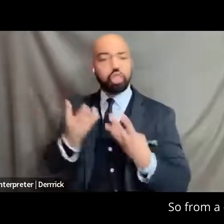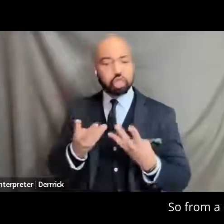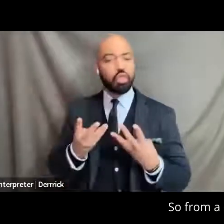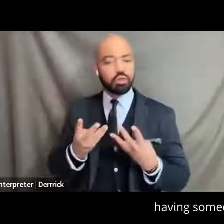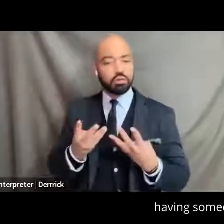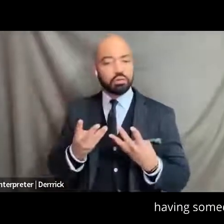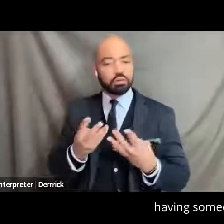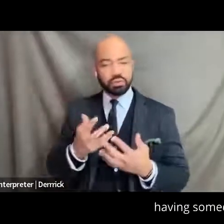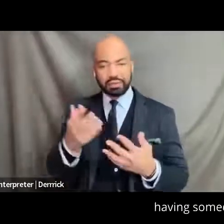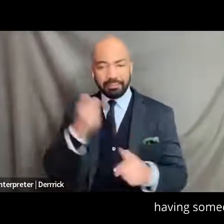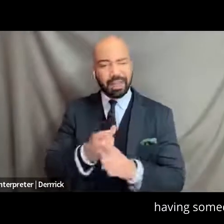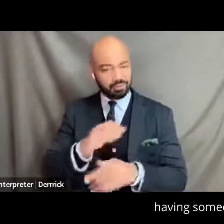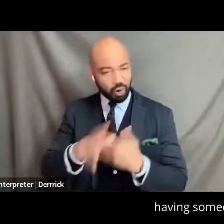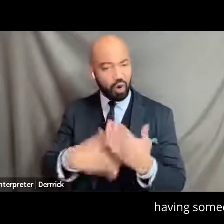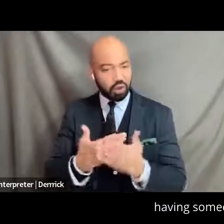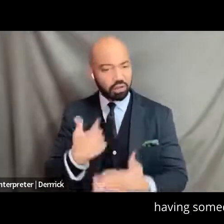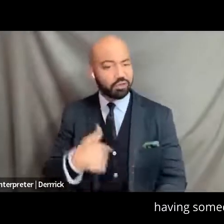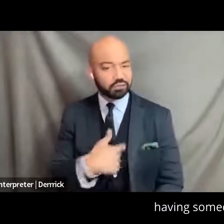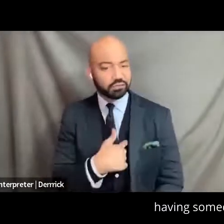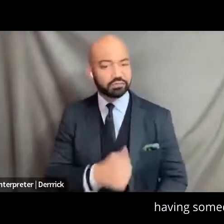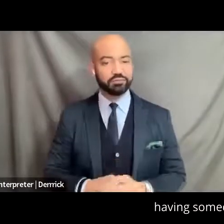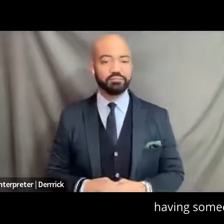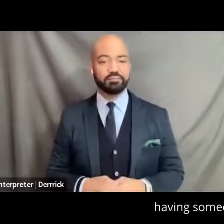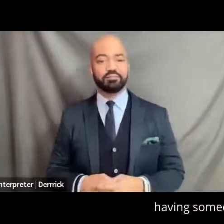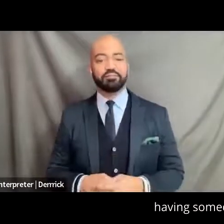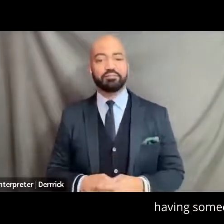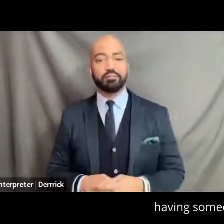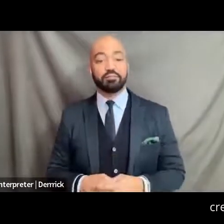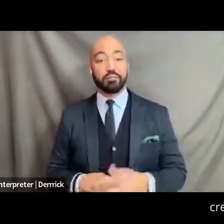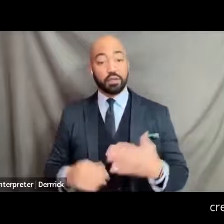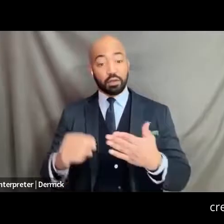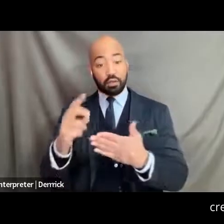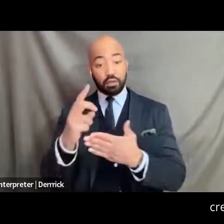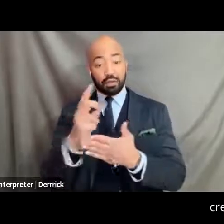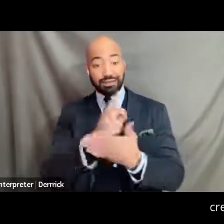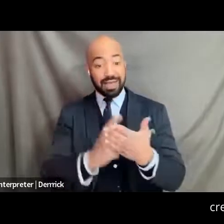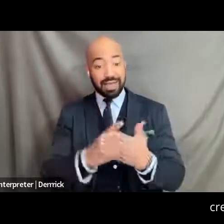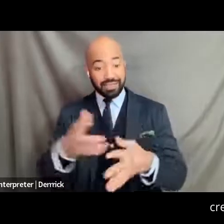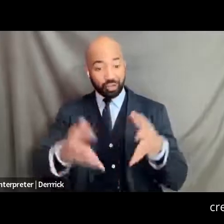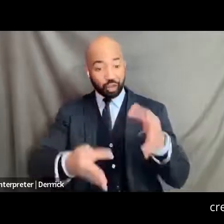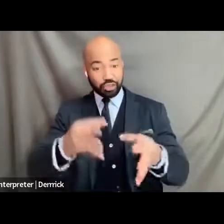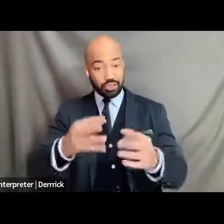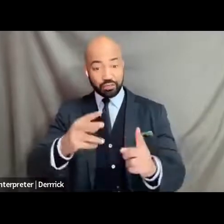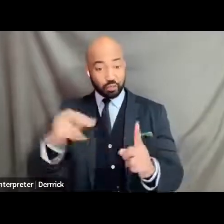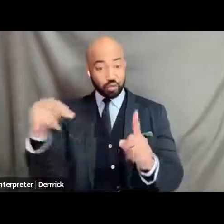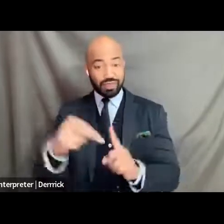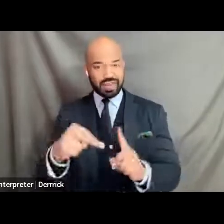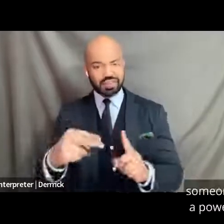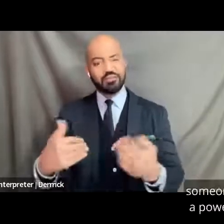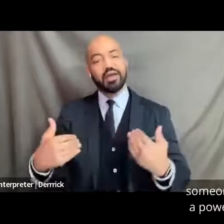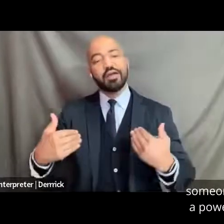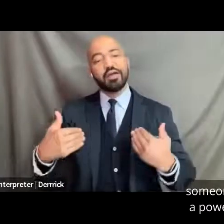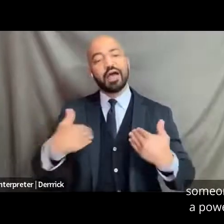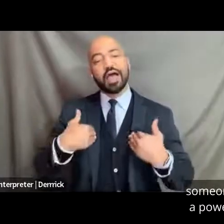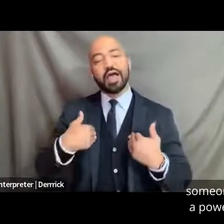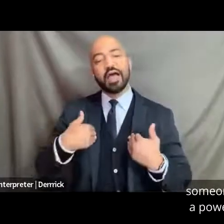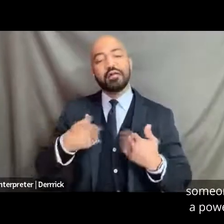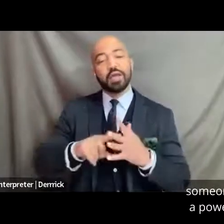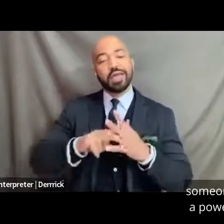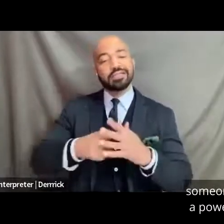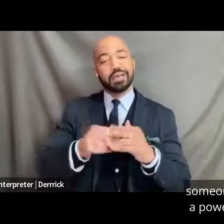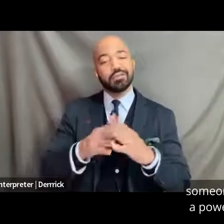standpoint having someone in again that inception creation and design um someone